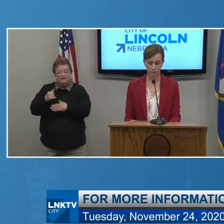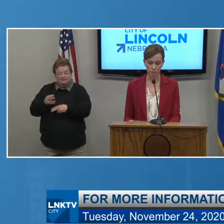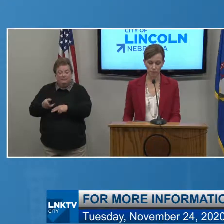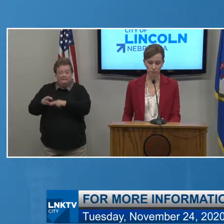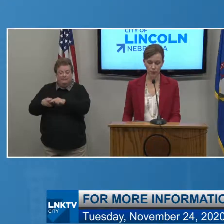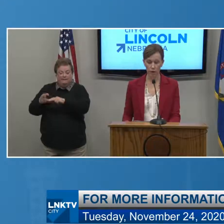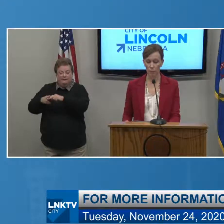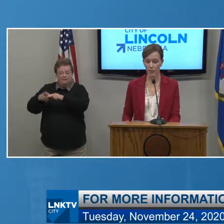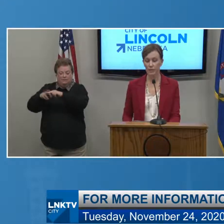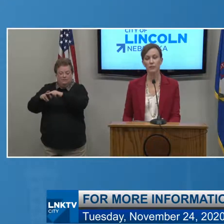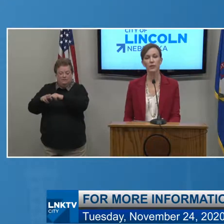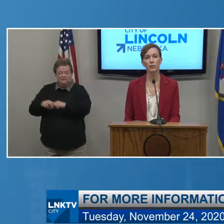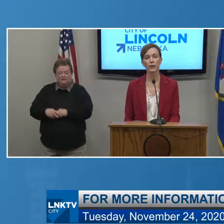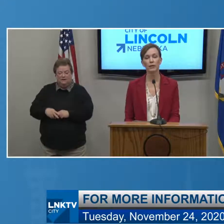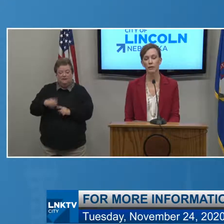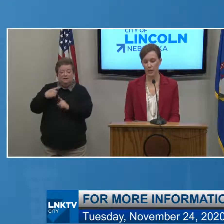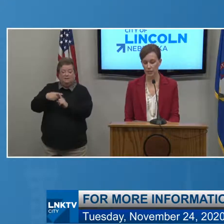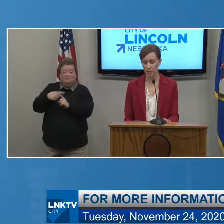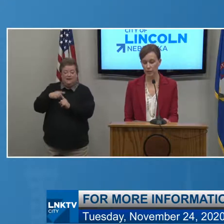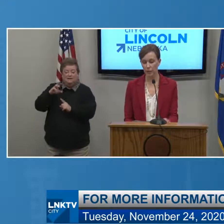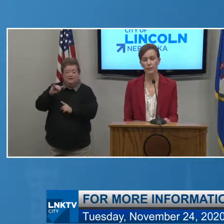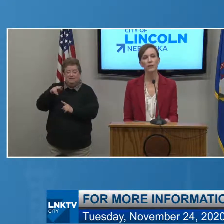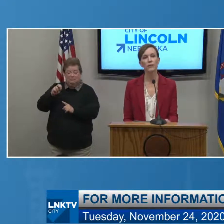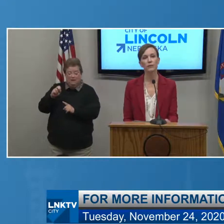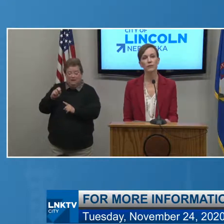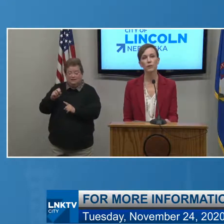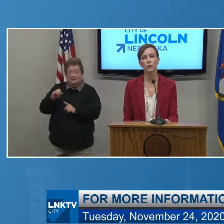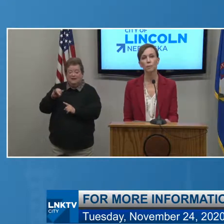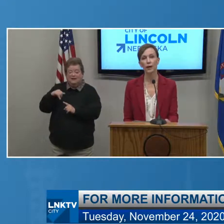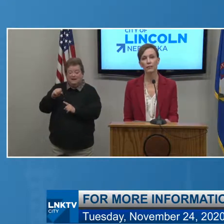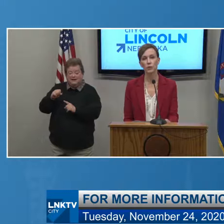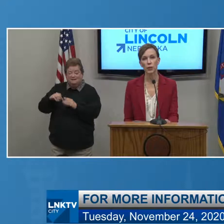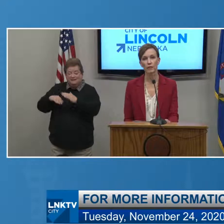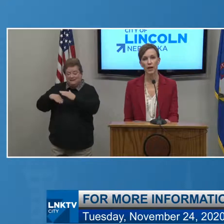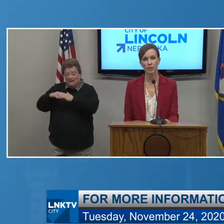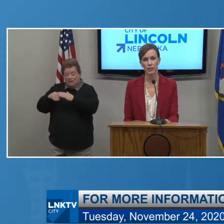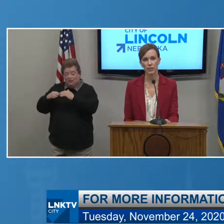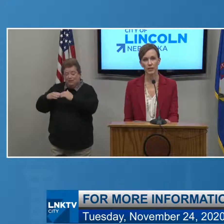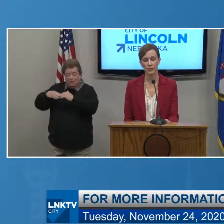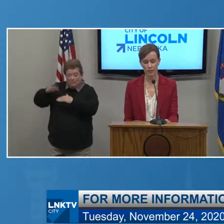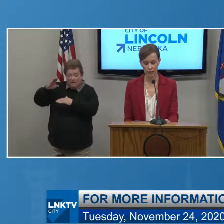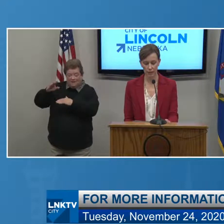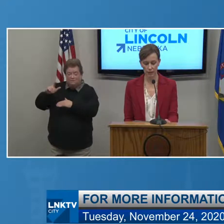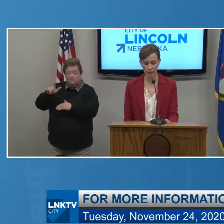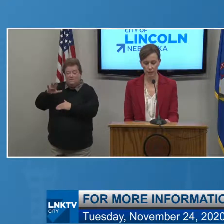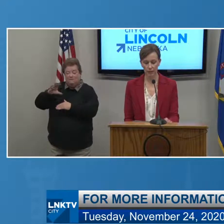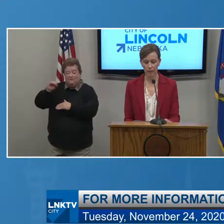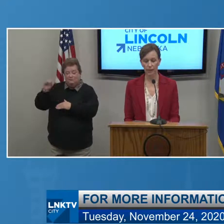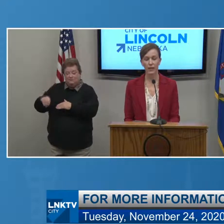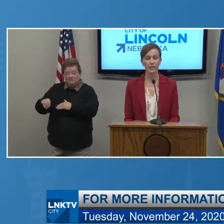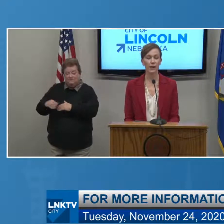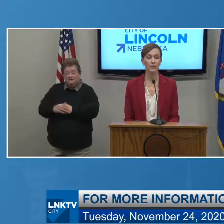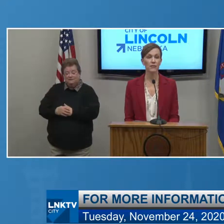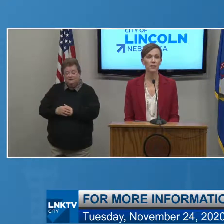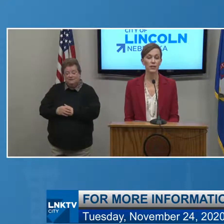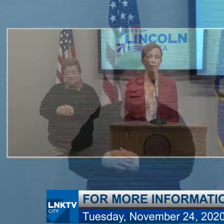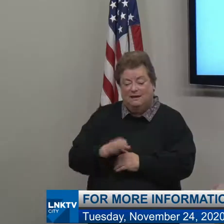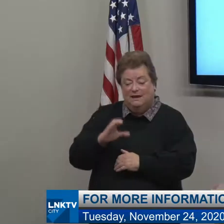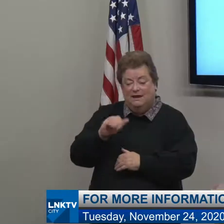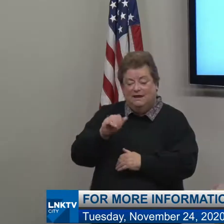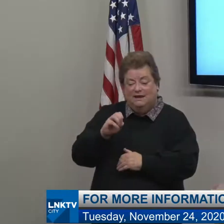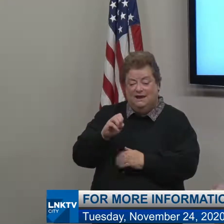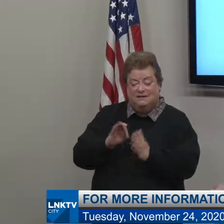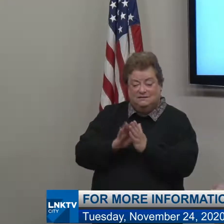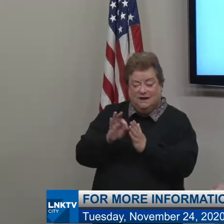increased. Our positivity rate has been near or above 25%. Case counts have set